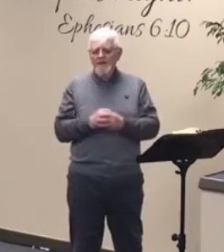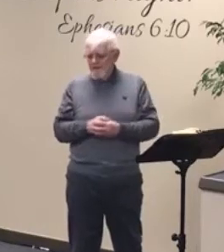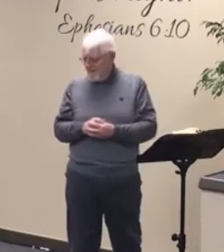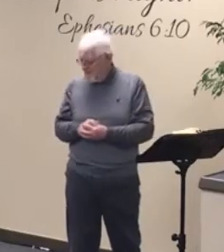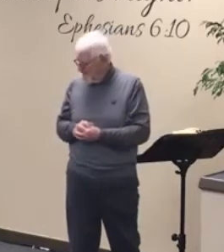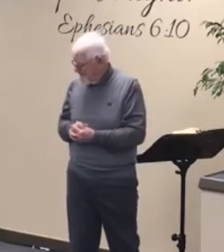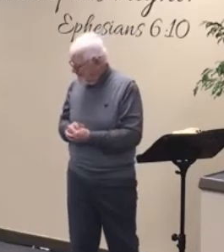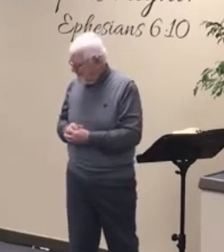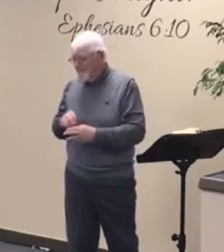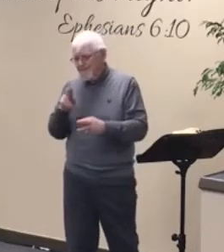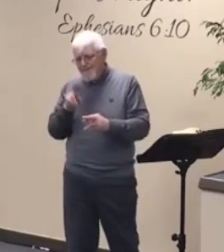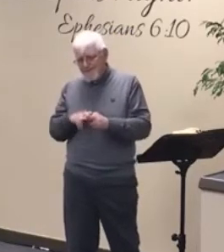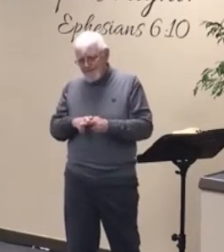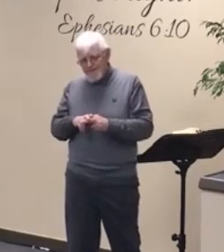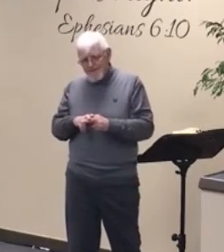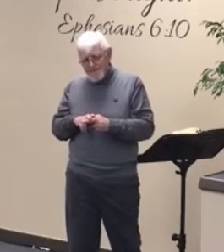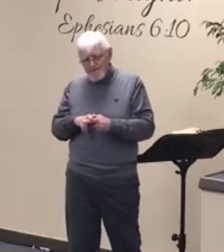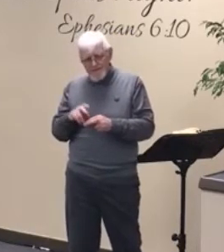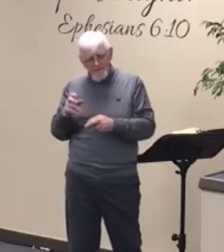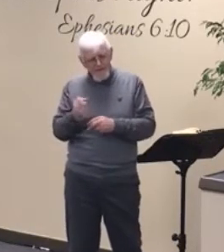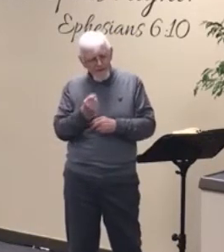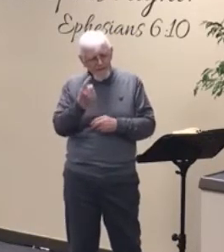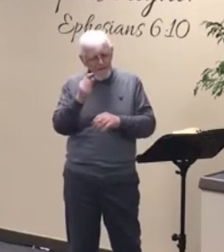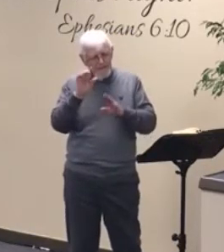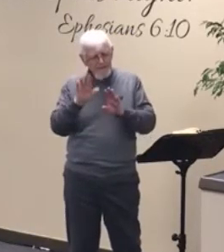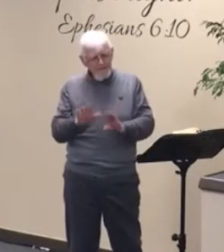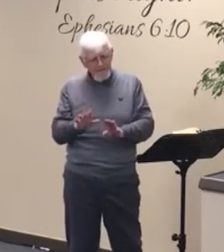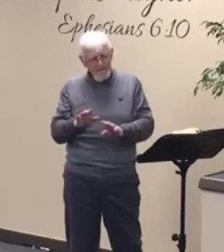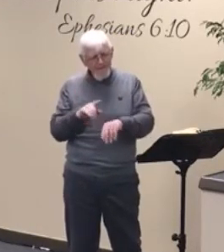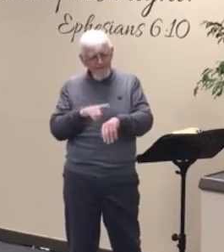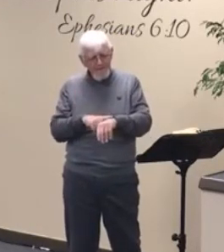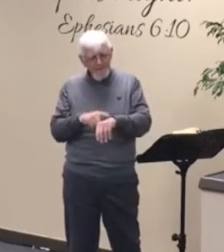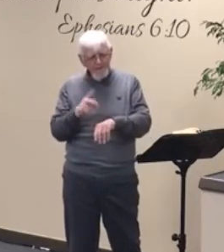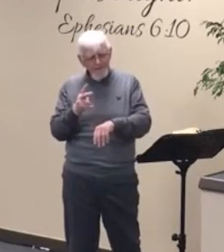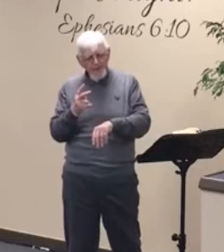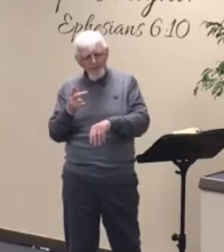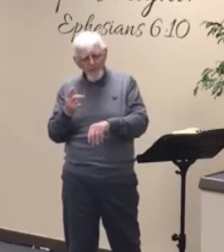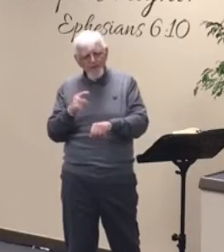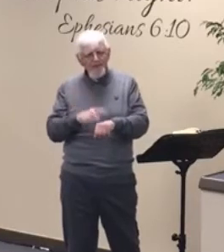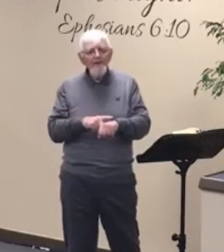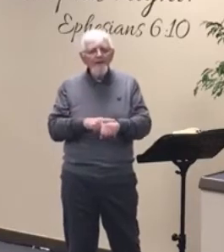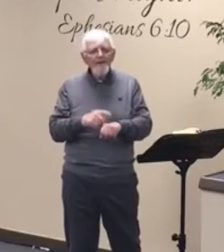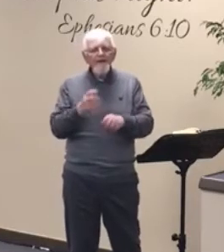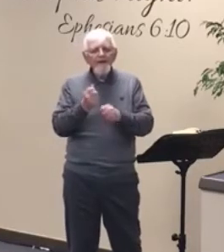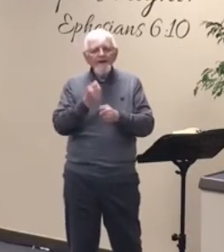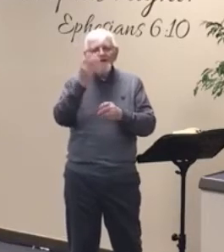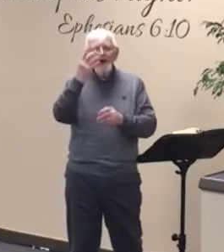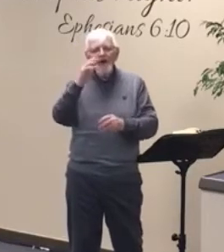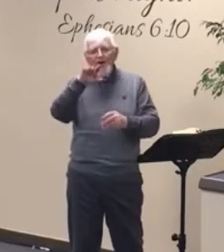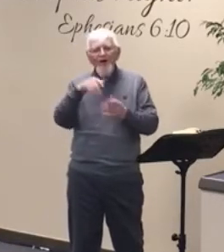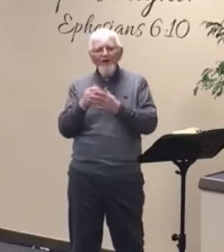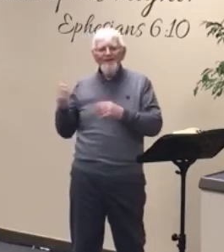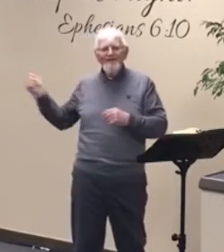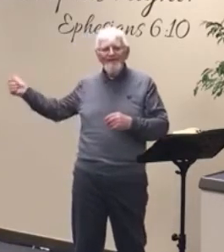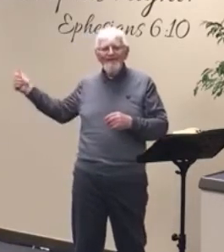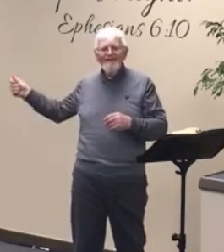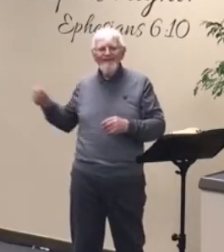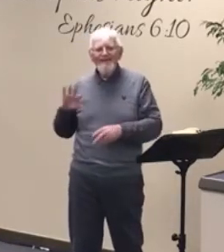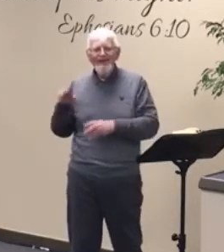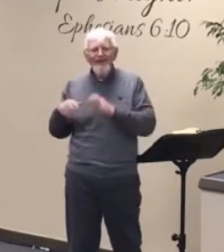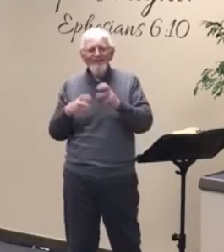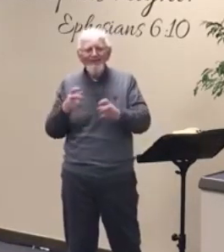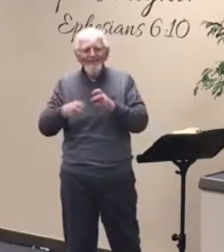Just sit back. Just take it one Sunday at a time. Just two or three times, and then you get to know all my quirks and oddities. And then if you can deal with all